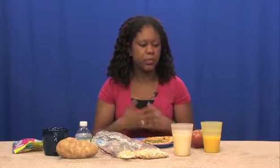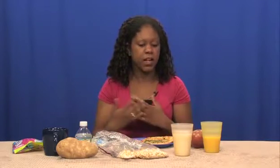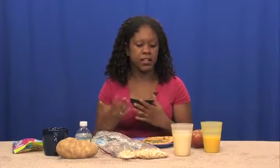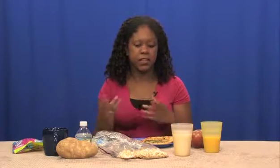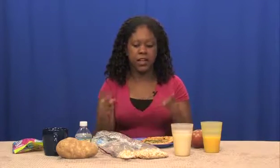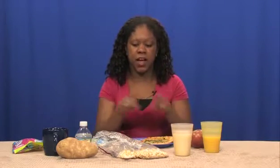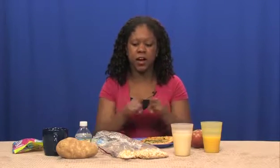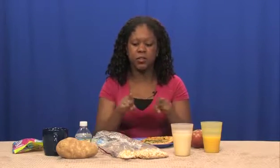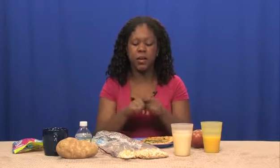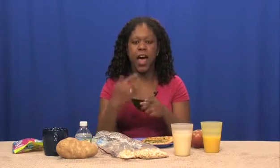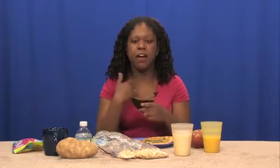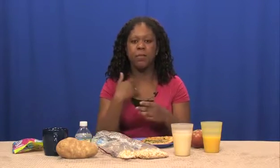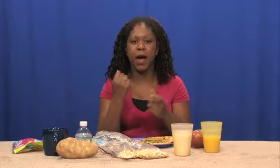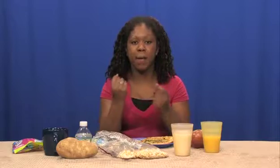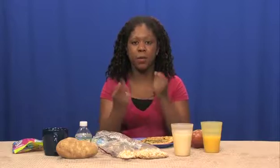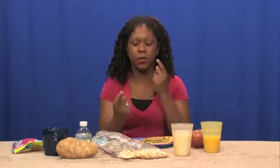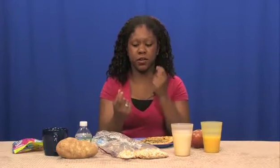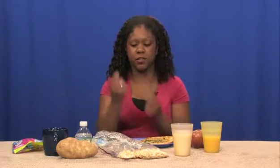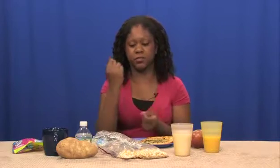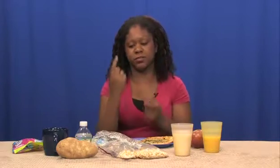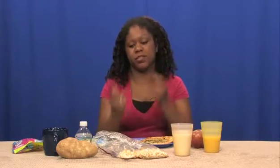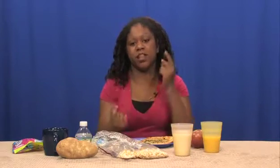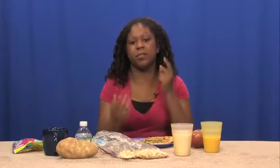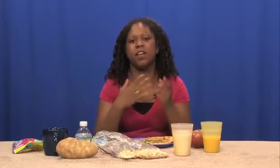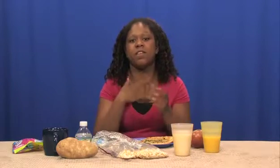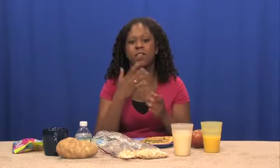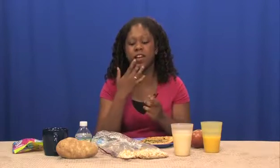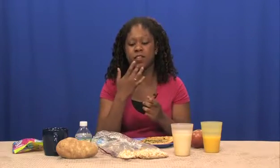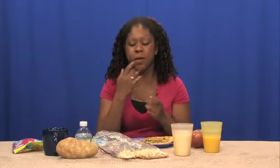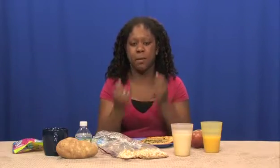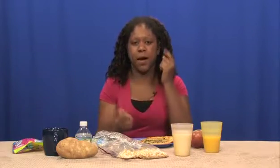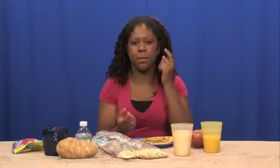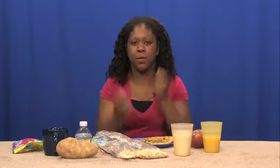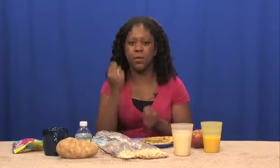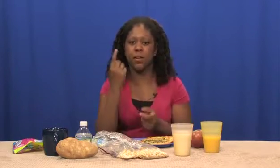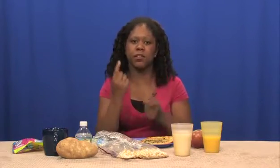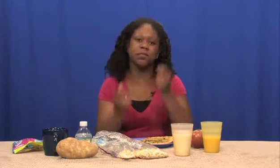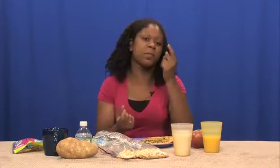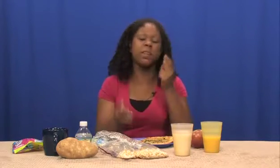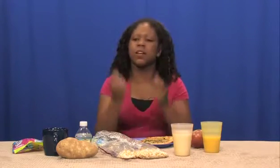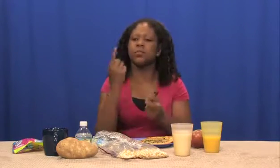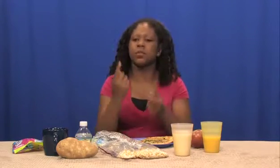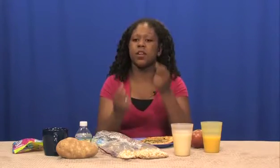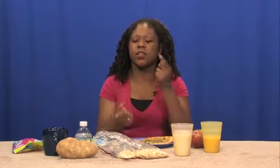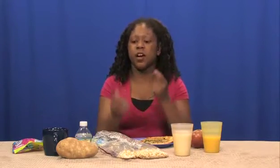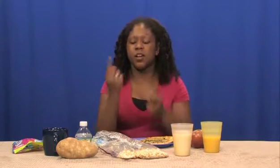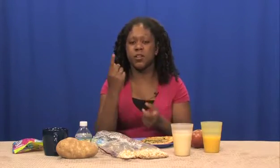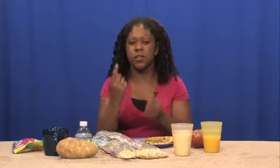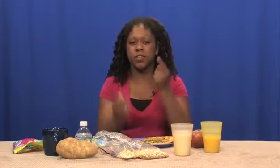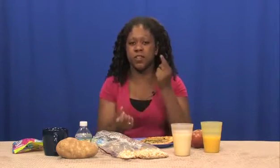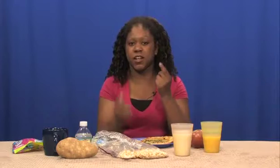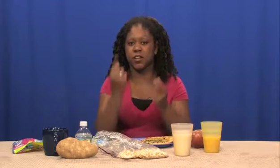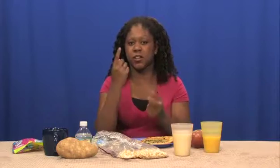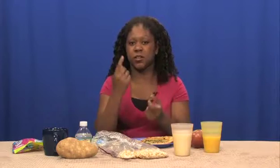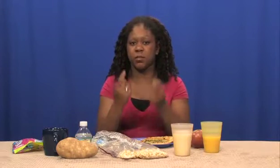Let's see, I also have popcorn. My favorite popcorn. So all you're doing is flicking your